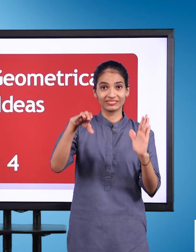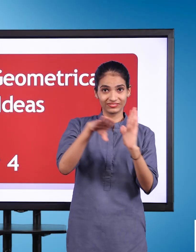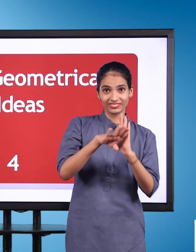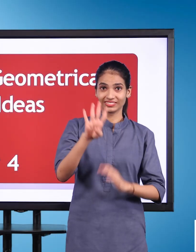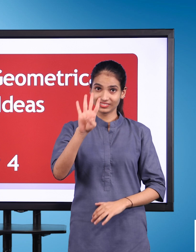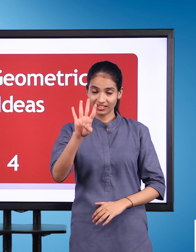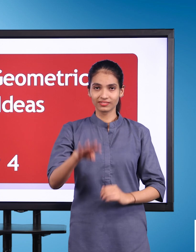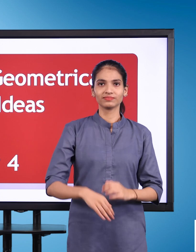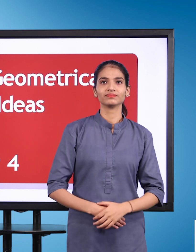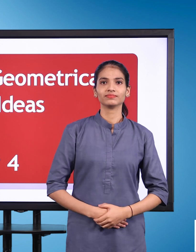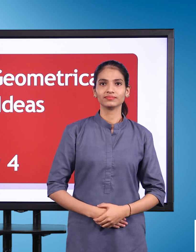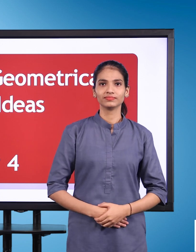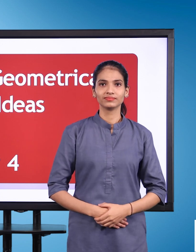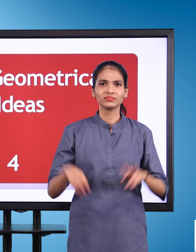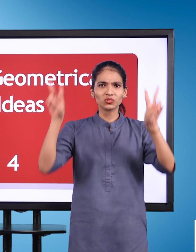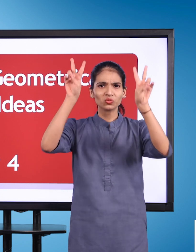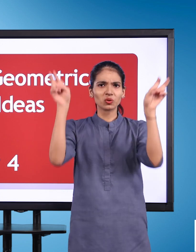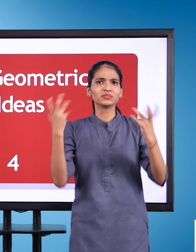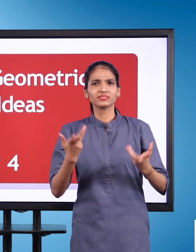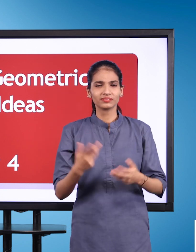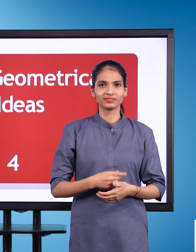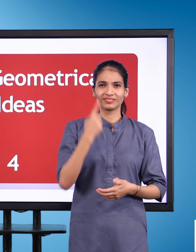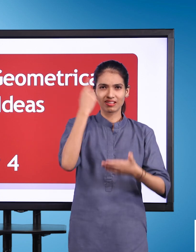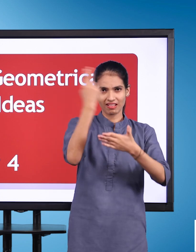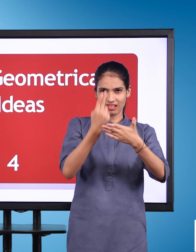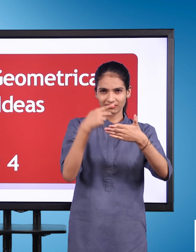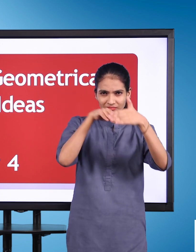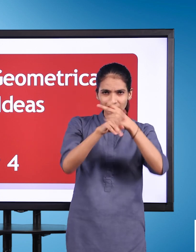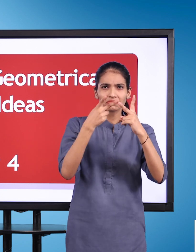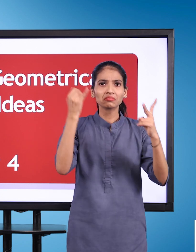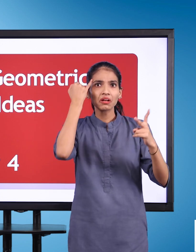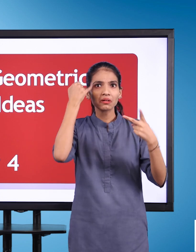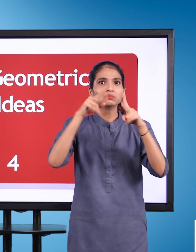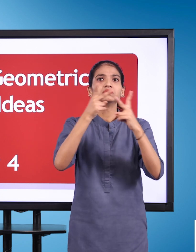Chapter 4 Basic Geometrical Ideas.